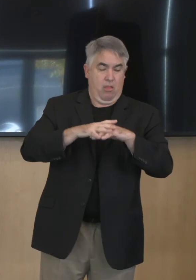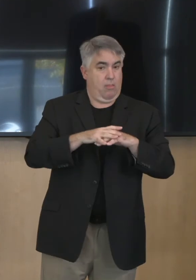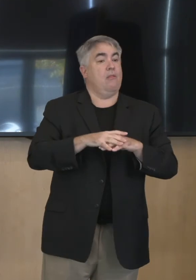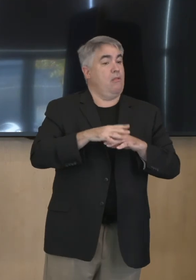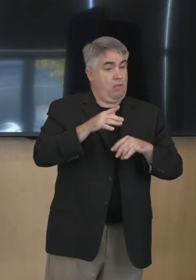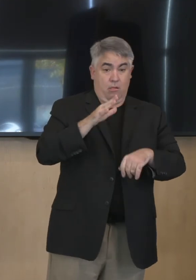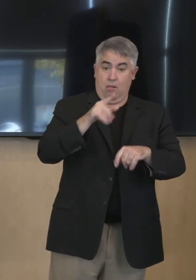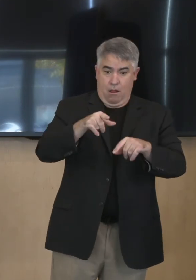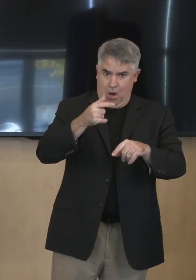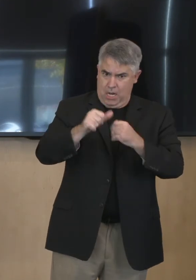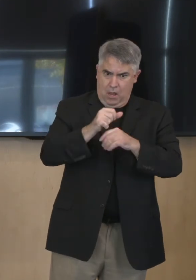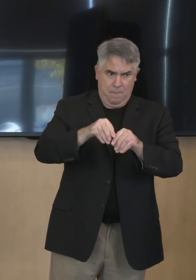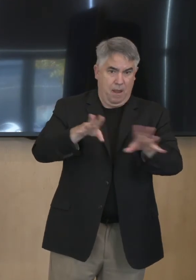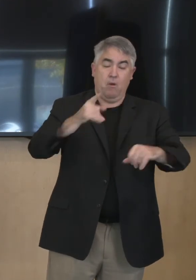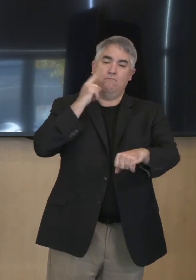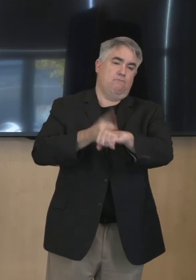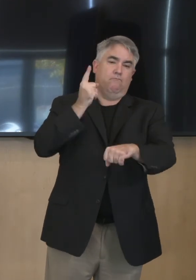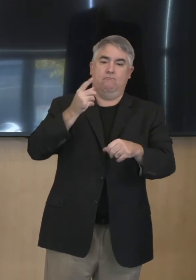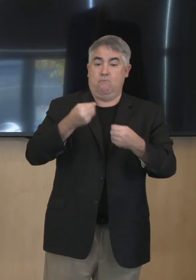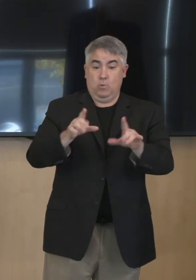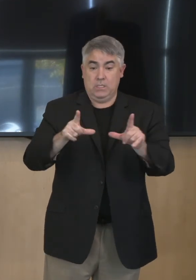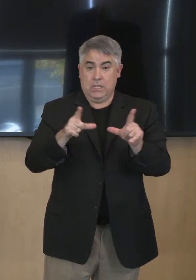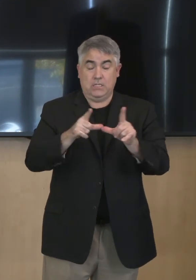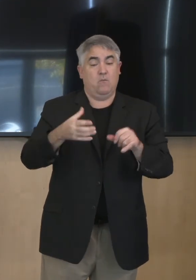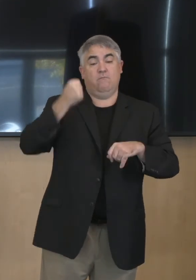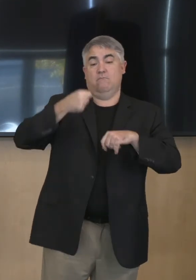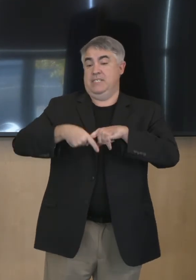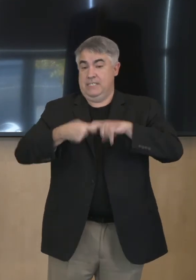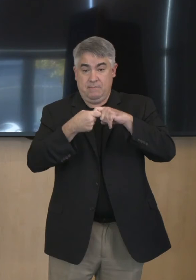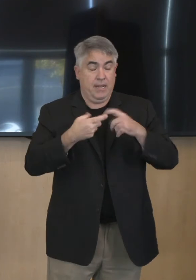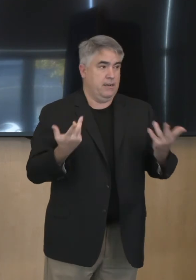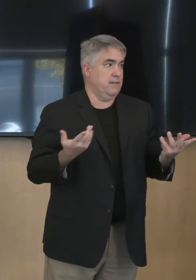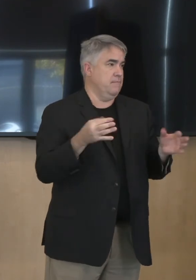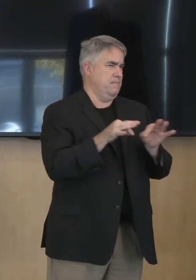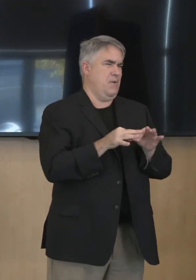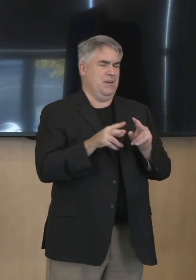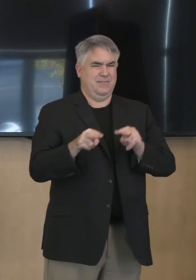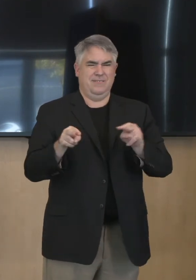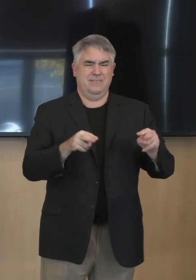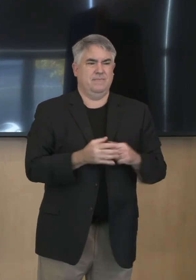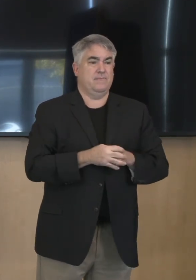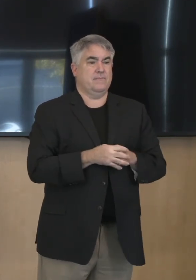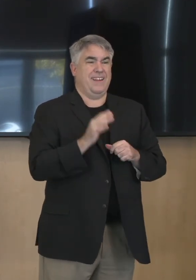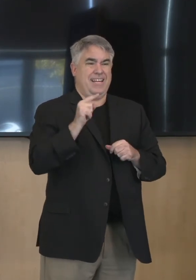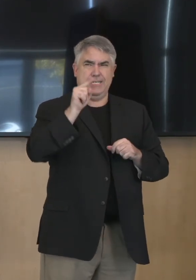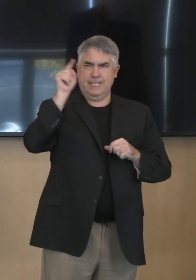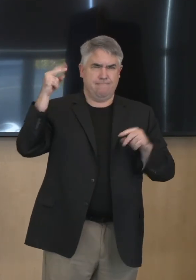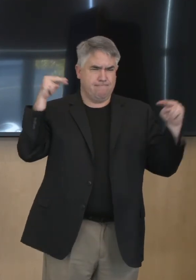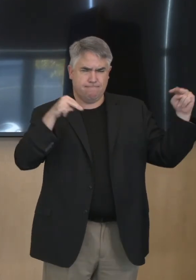of other cities that are exploring different ways that they can be a part and assist us in the efforts to ensure